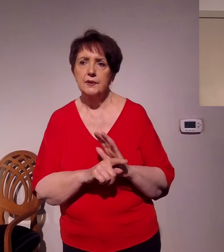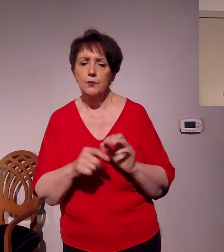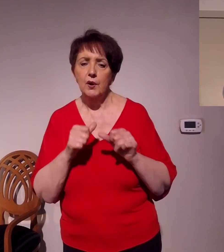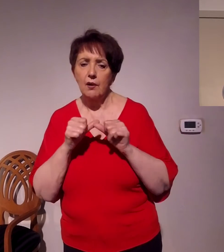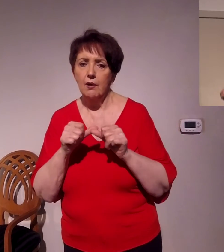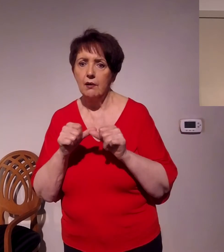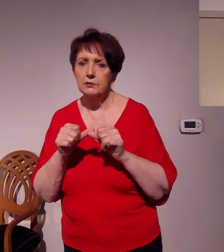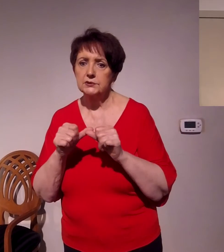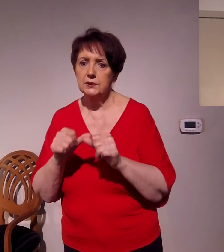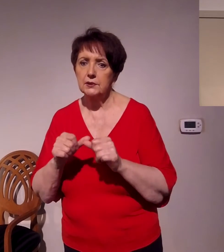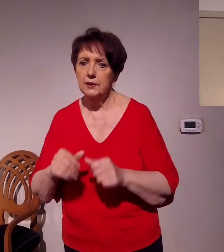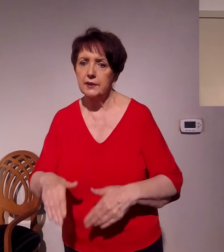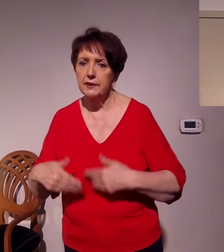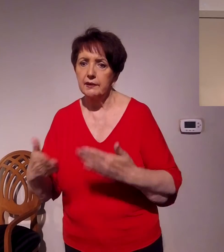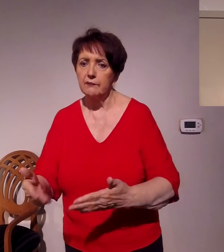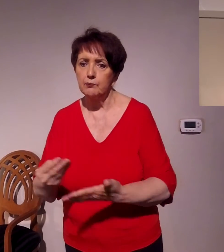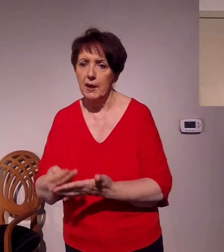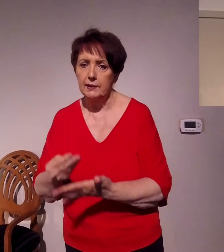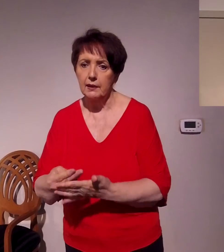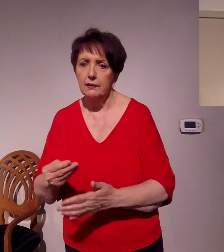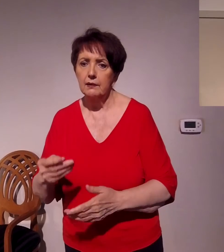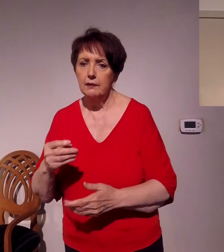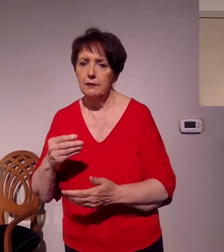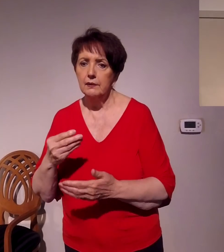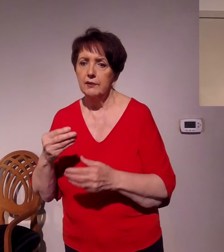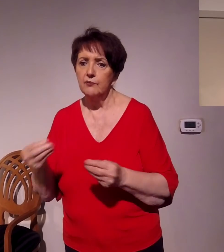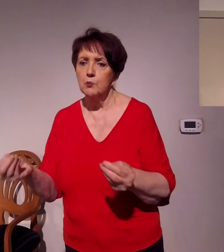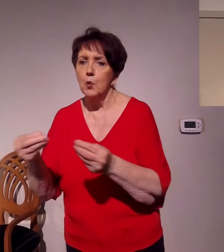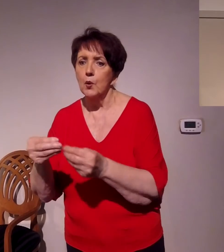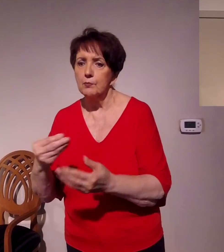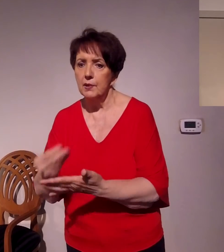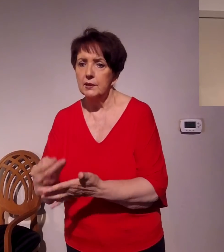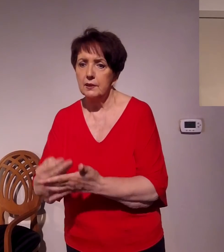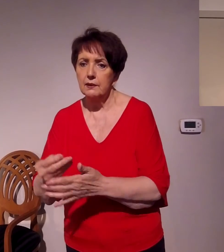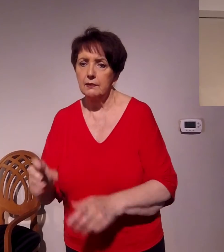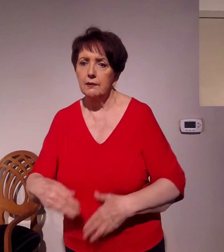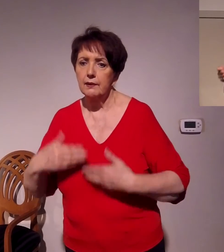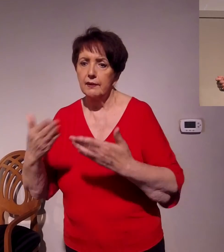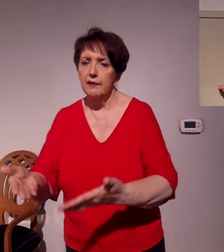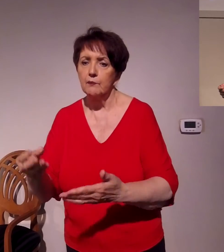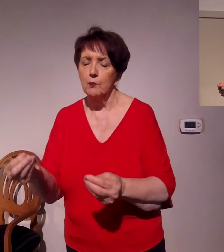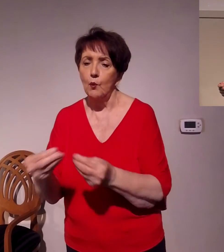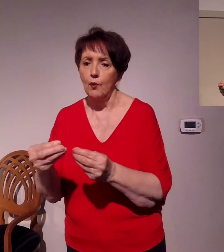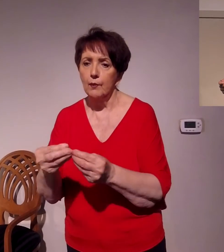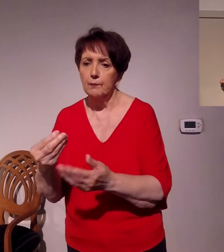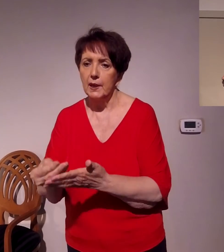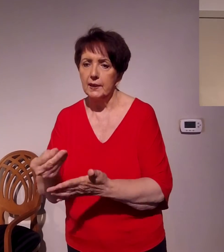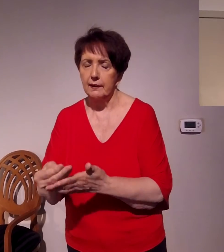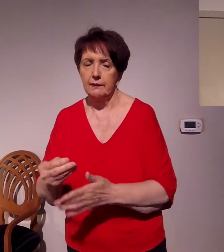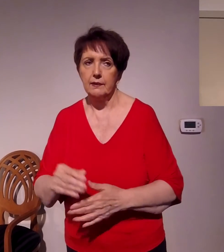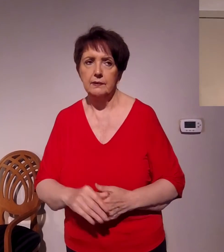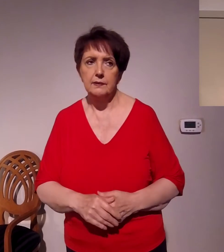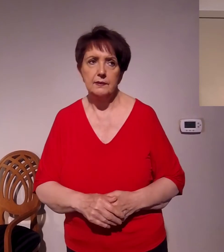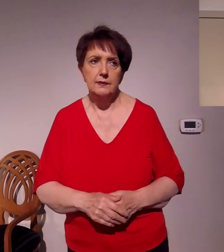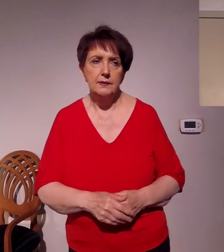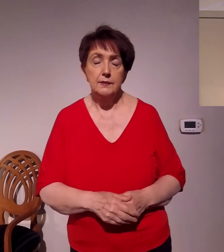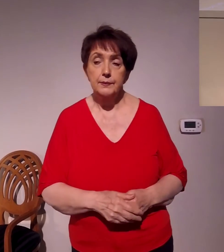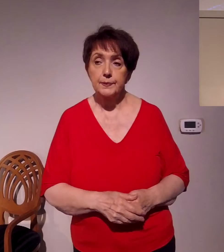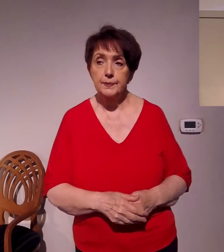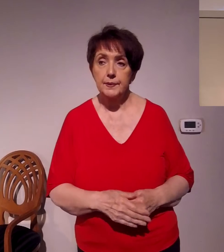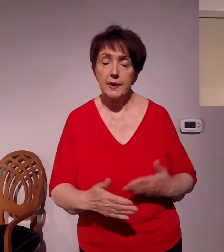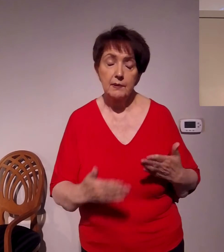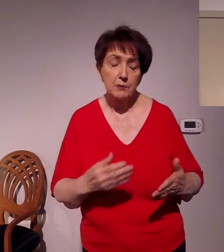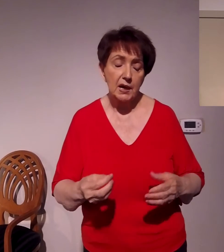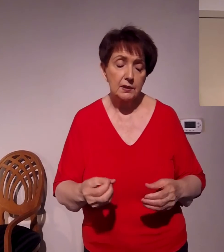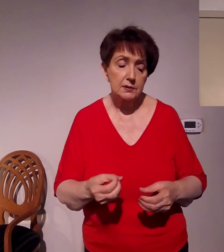give money, give money in a spiritual community. Or something similar. And it may